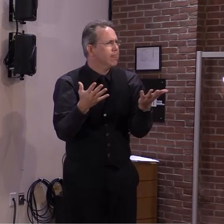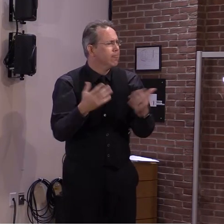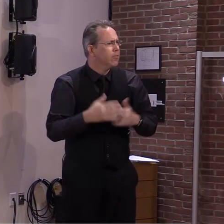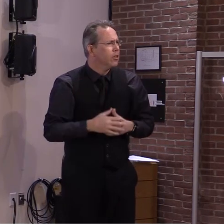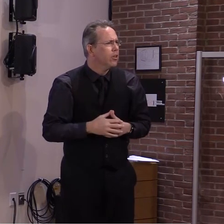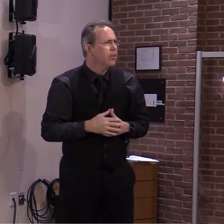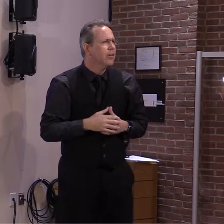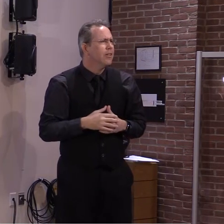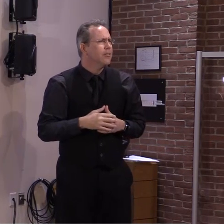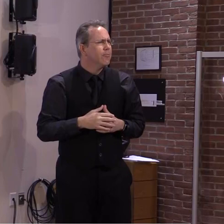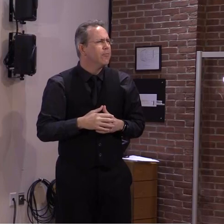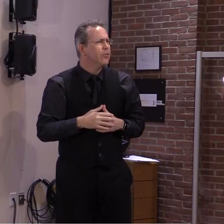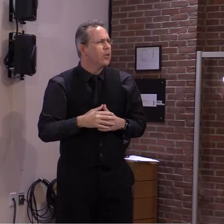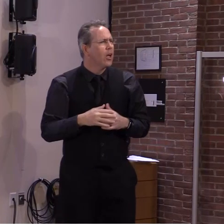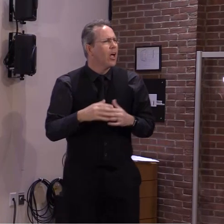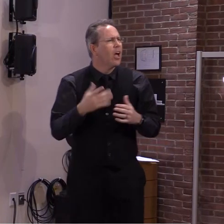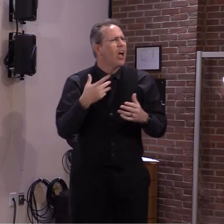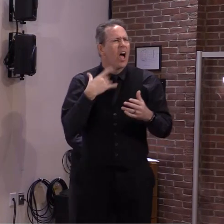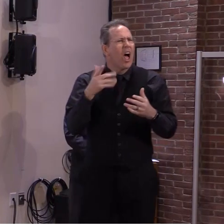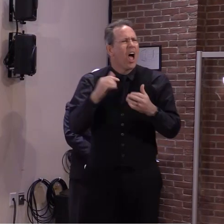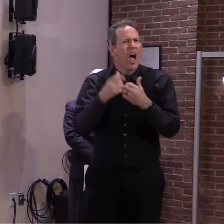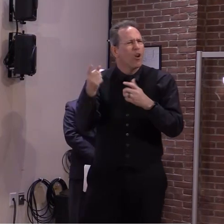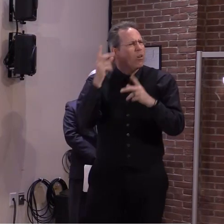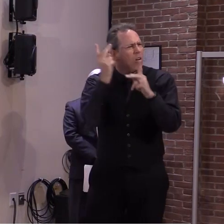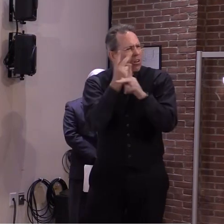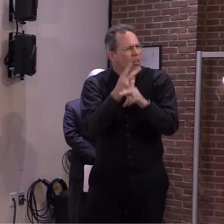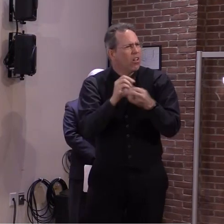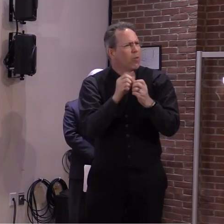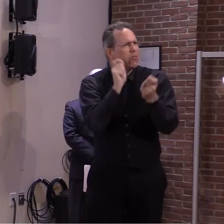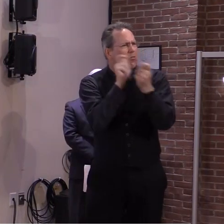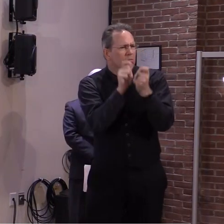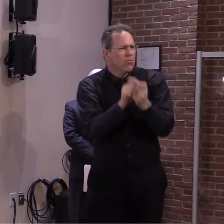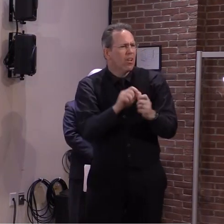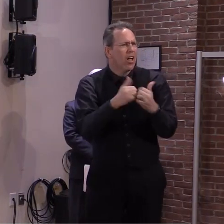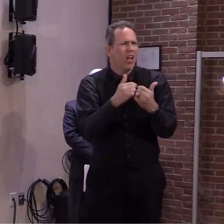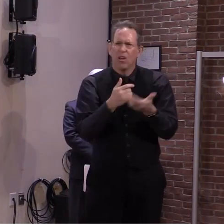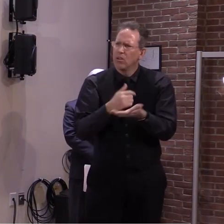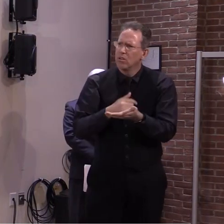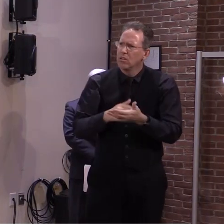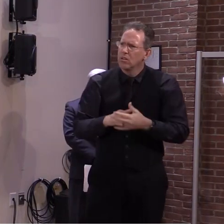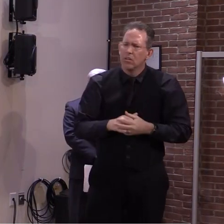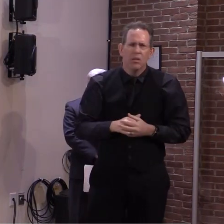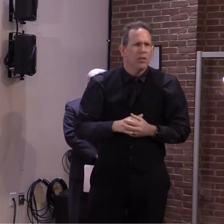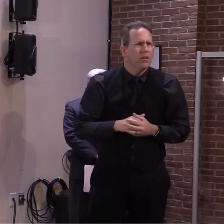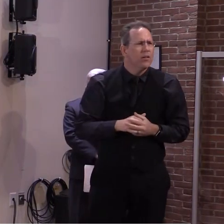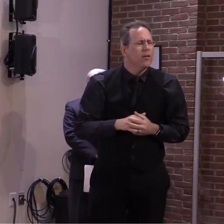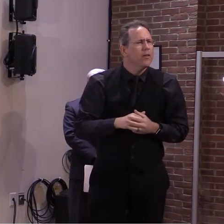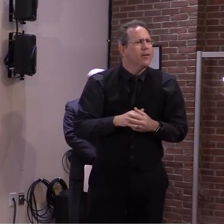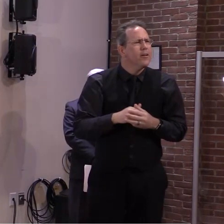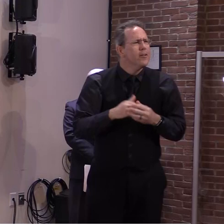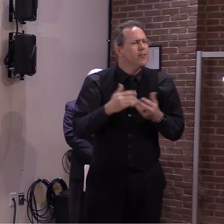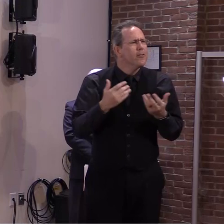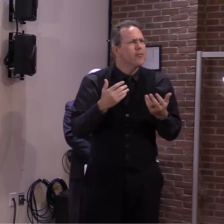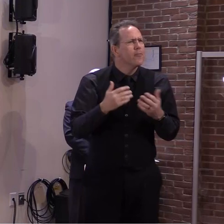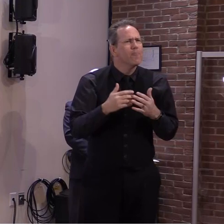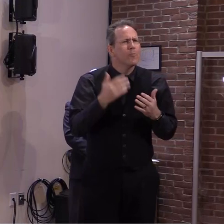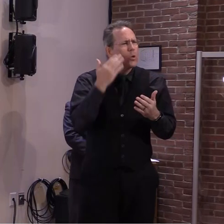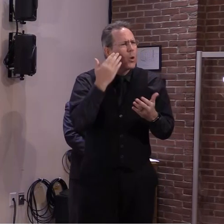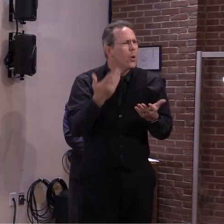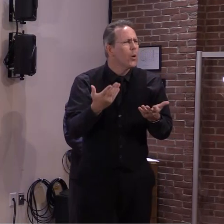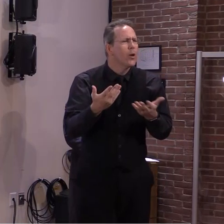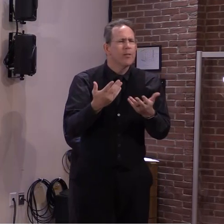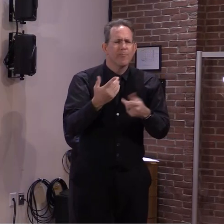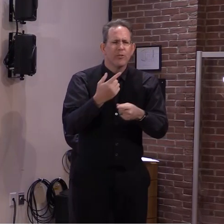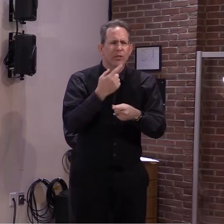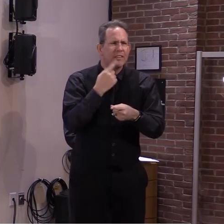In the past, the state has been using a threshold of 6 patients town-by-town COVID number, and